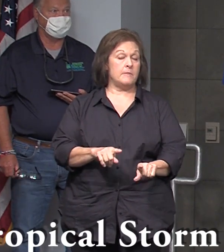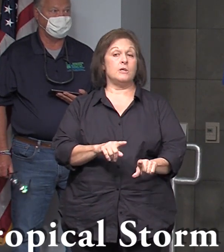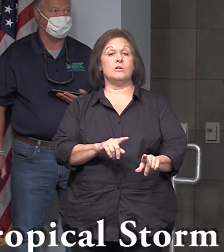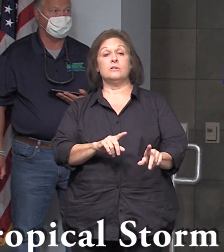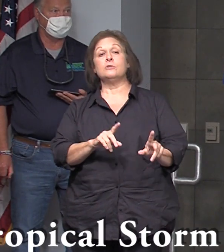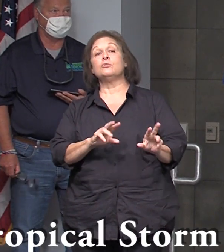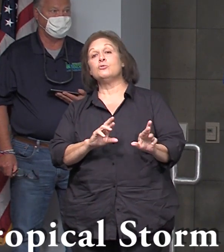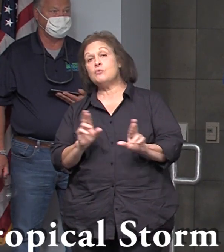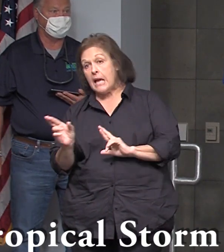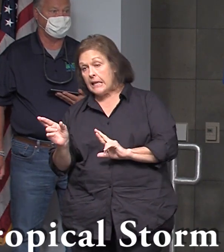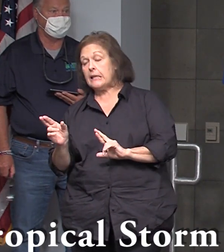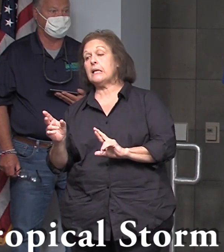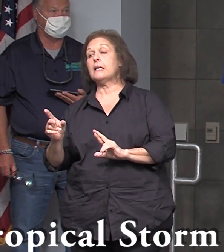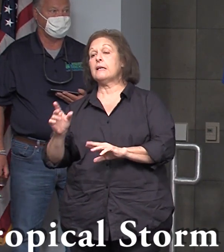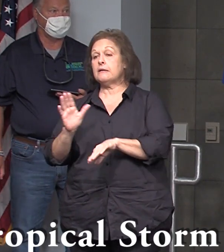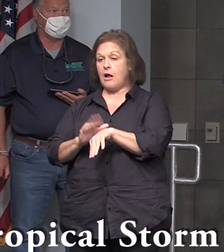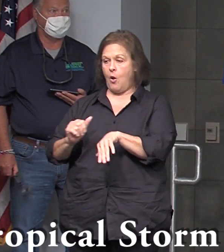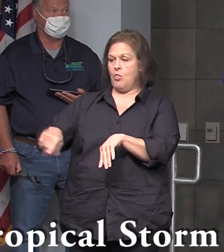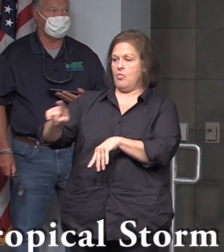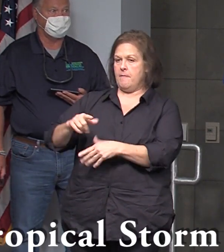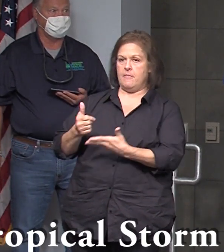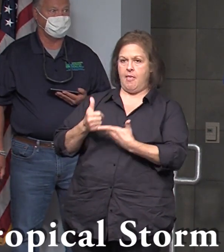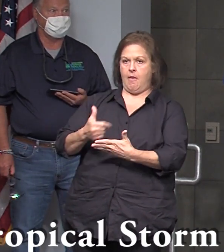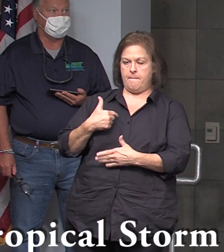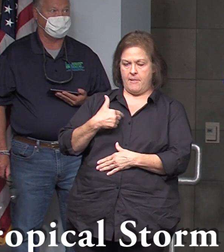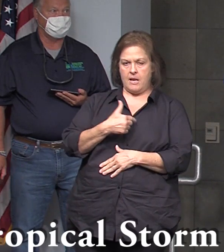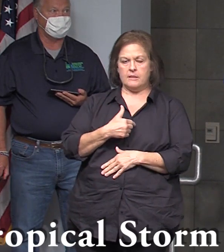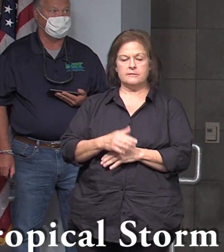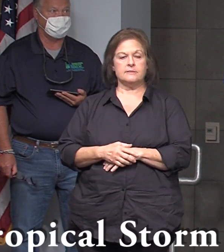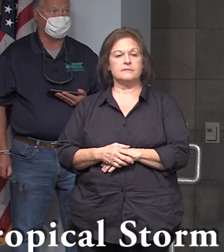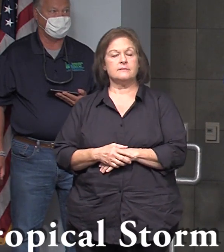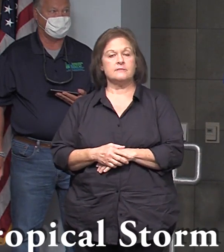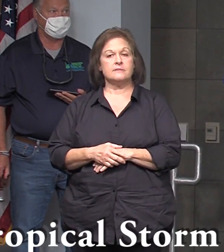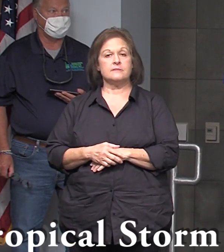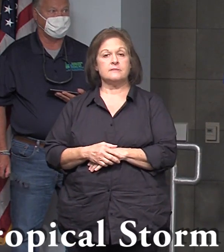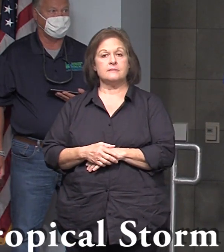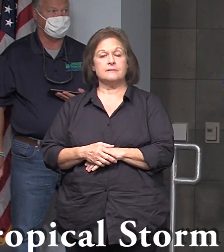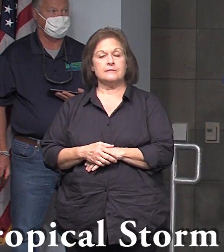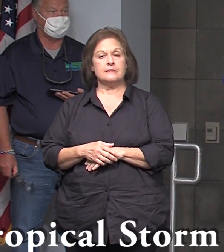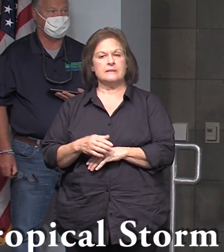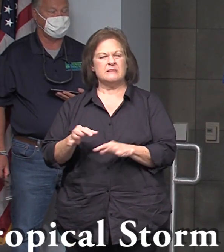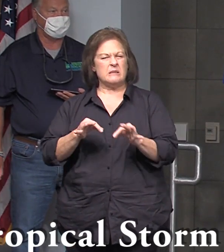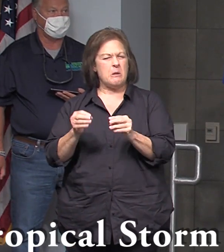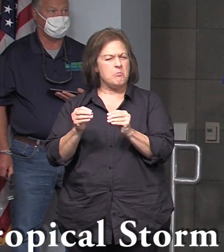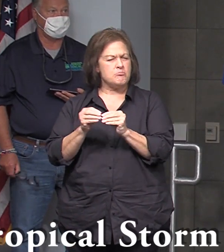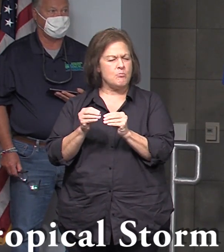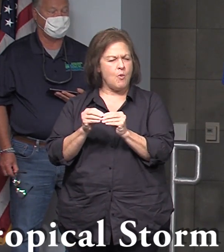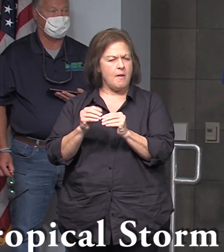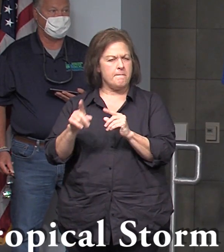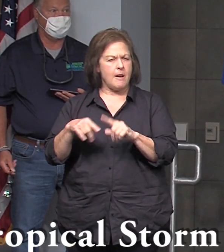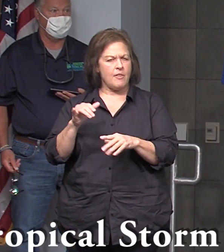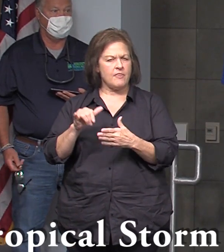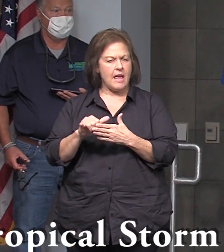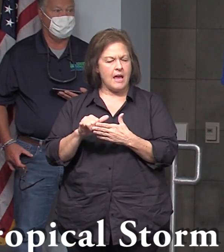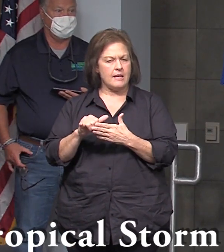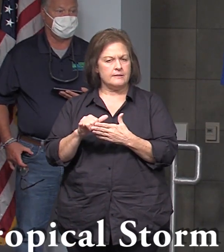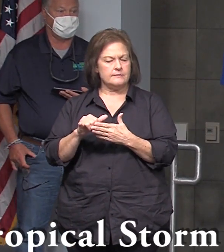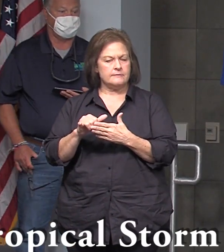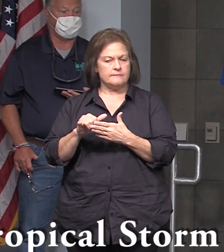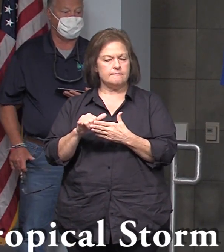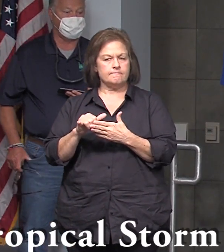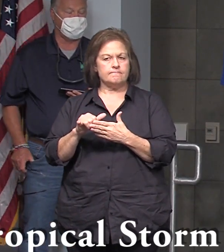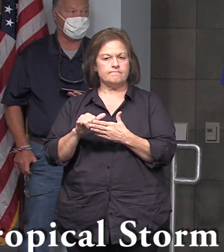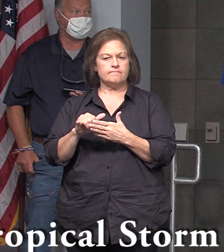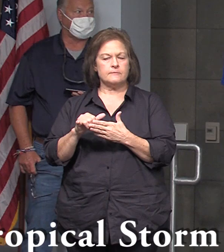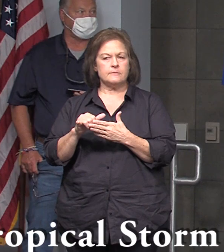and where we need to respond. So as I mentioned, I was going to expand on that. You know, a major part of our process is always